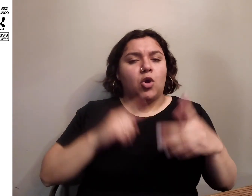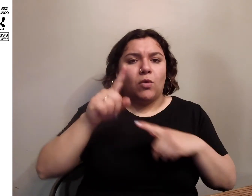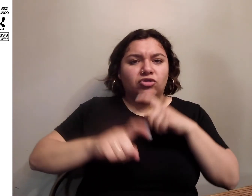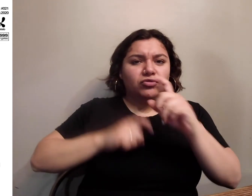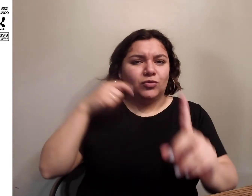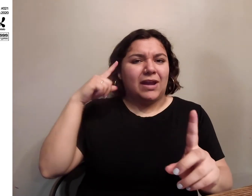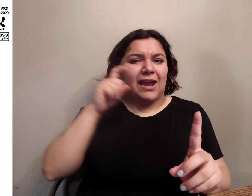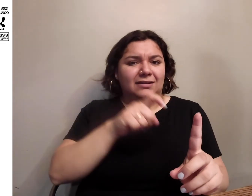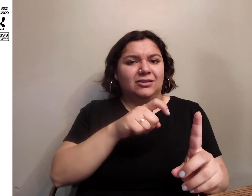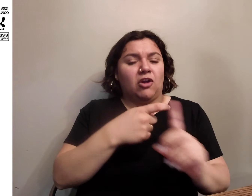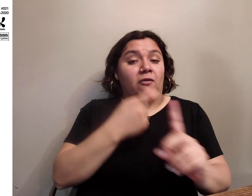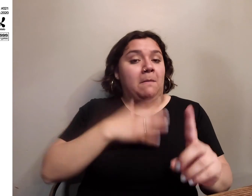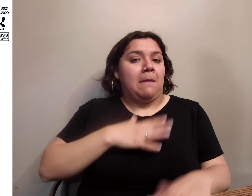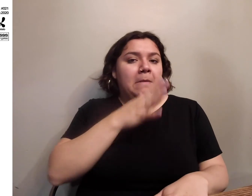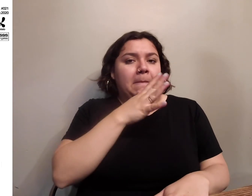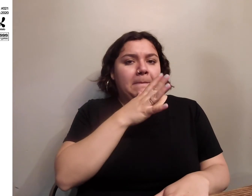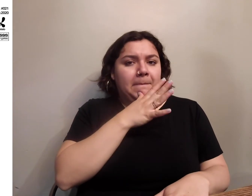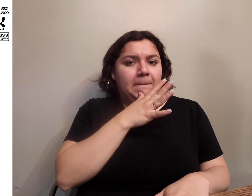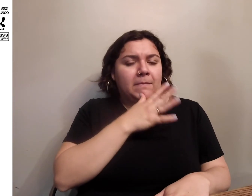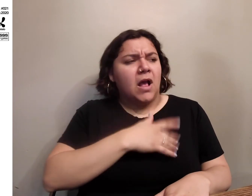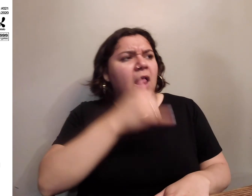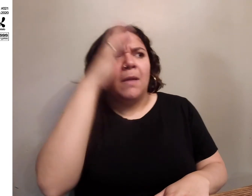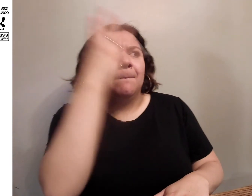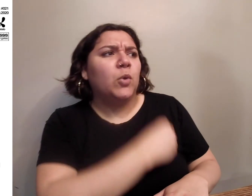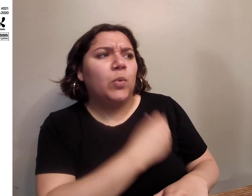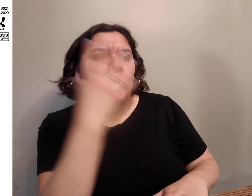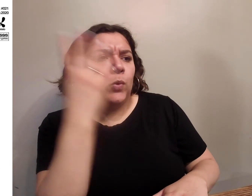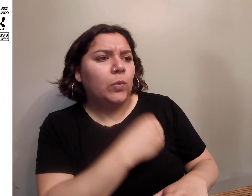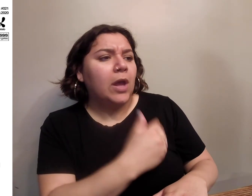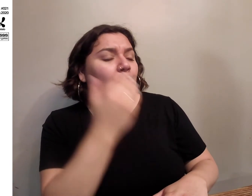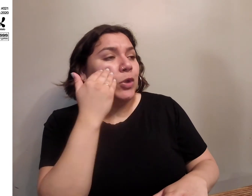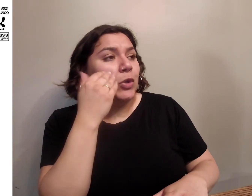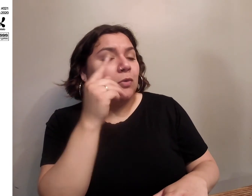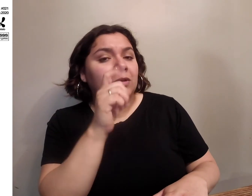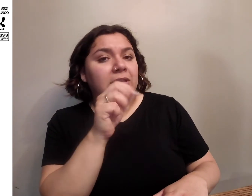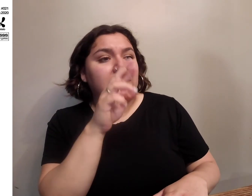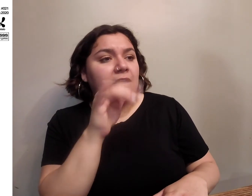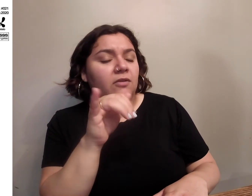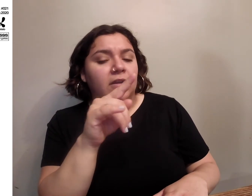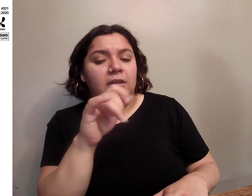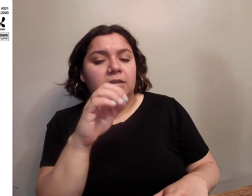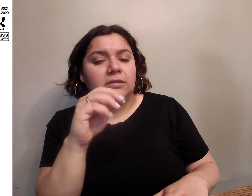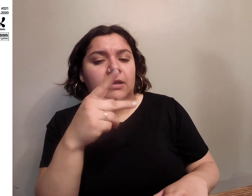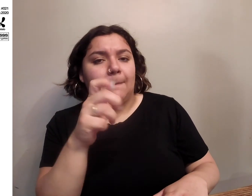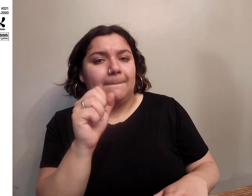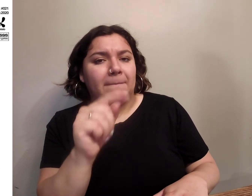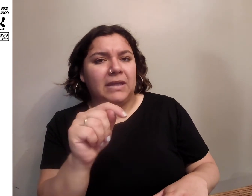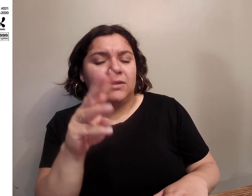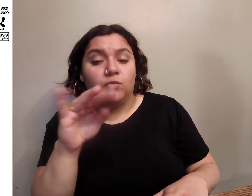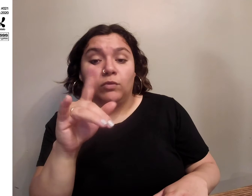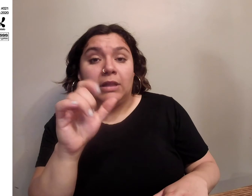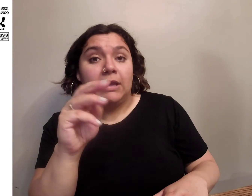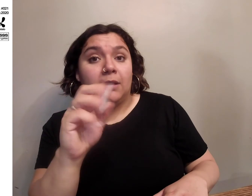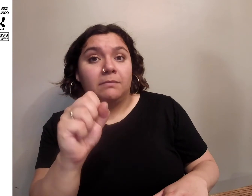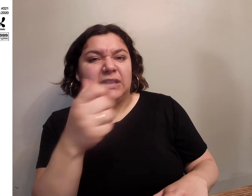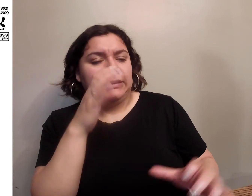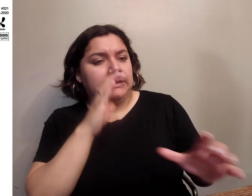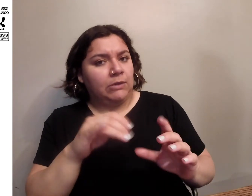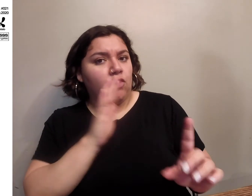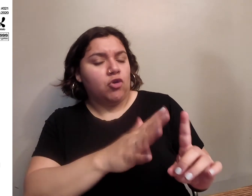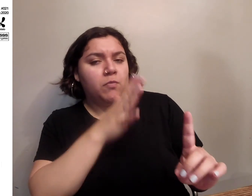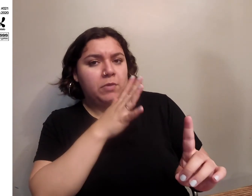her from my mother. Beautiful. You know, Terry Tempest Williams did that with her mother